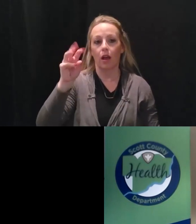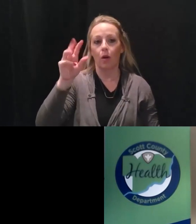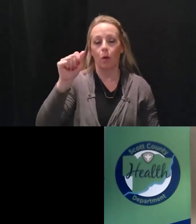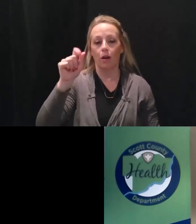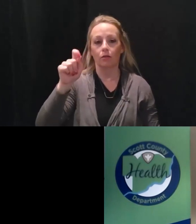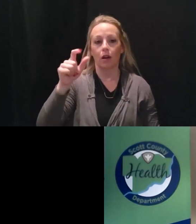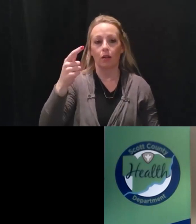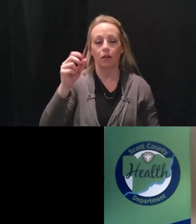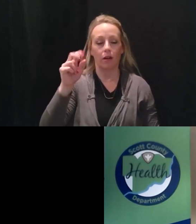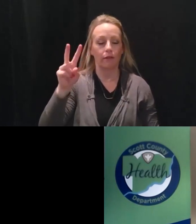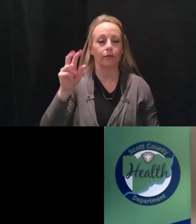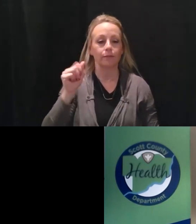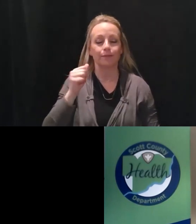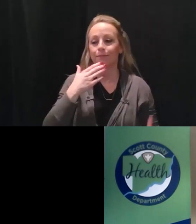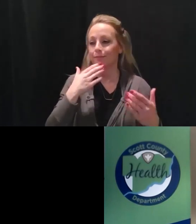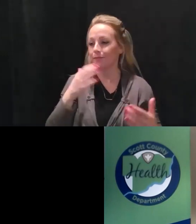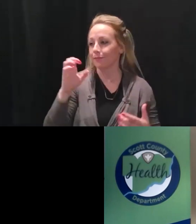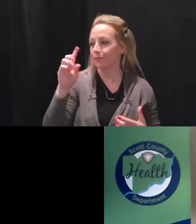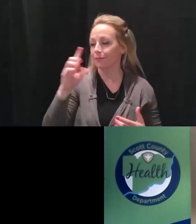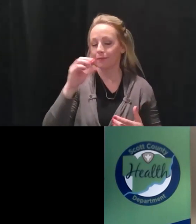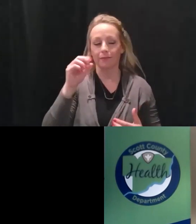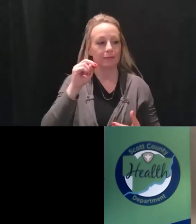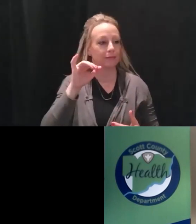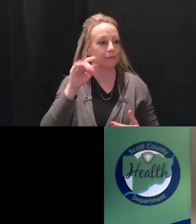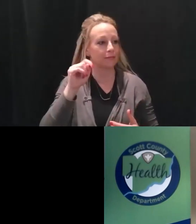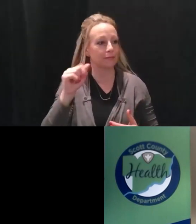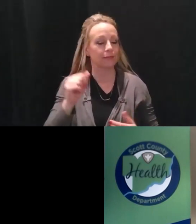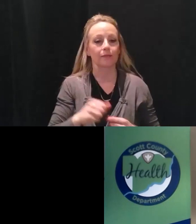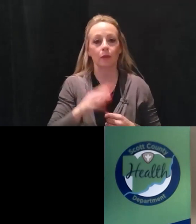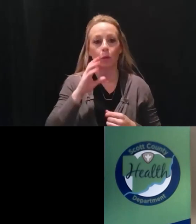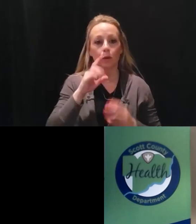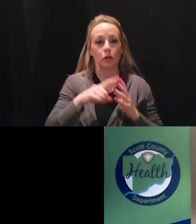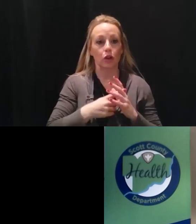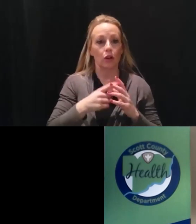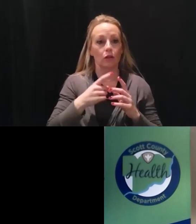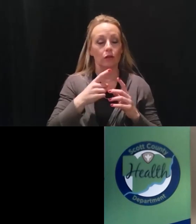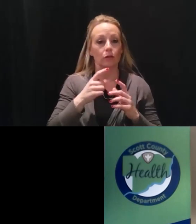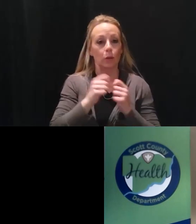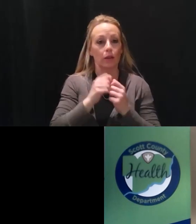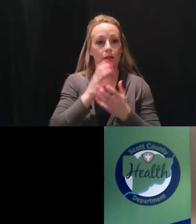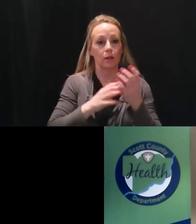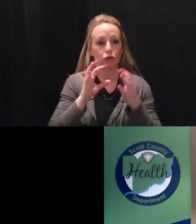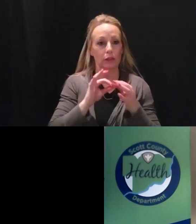Thank you, Ed and Nita, for that. Let's start off with some remarks from Nita, please.